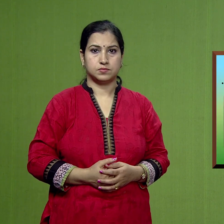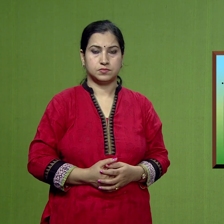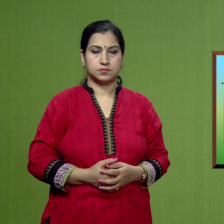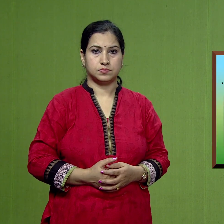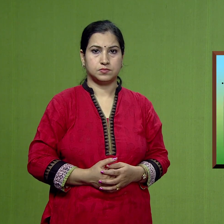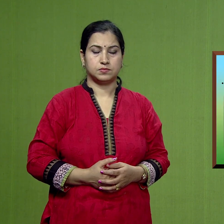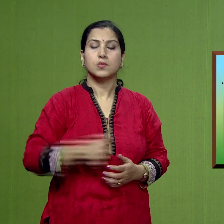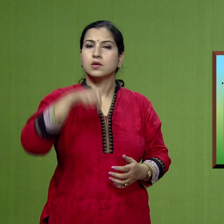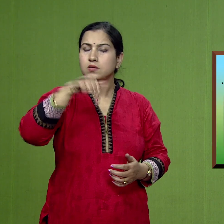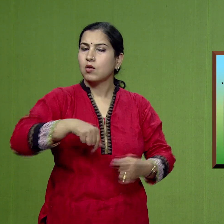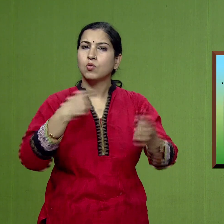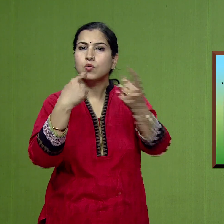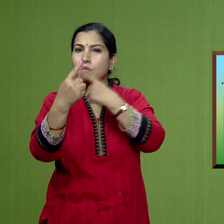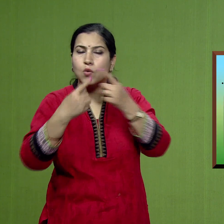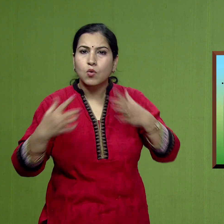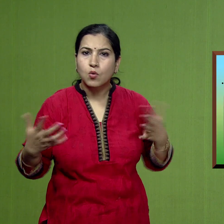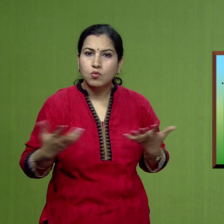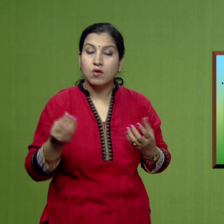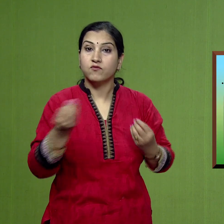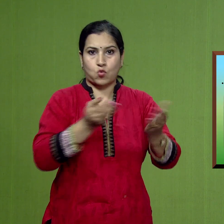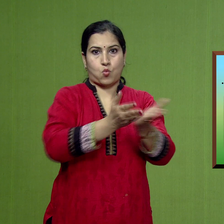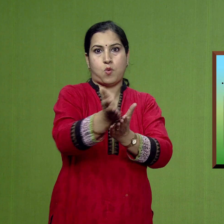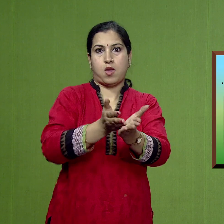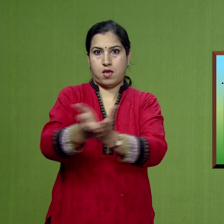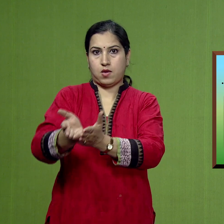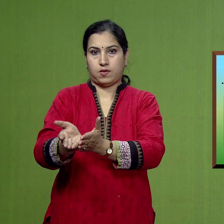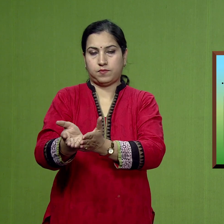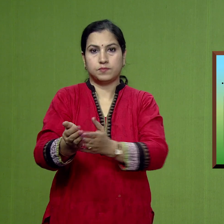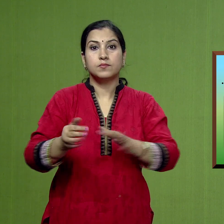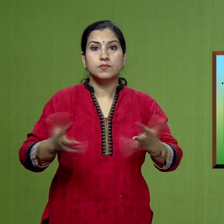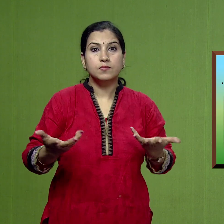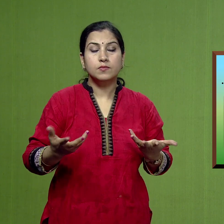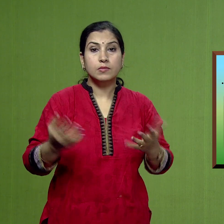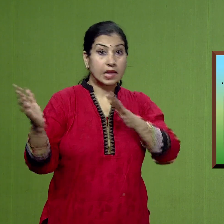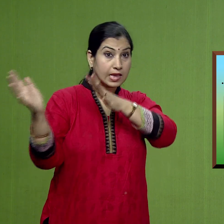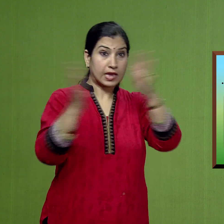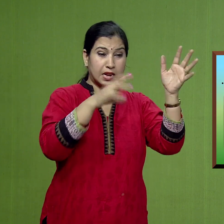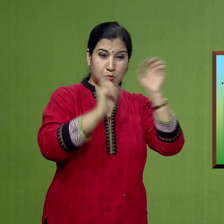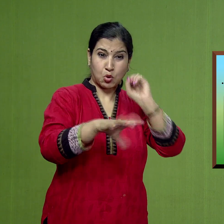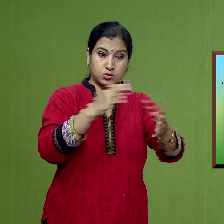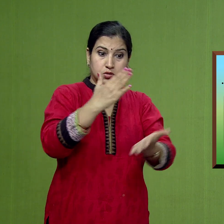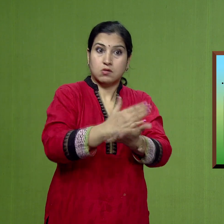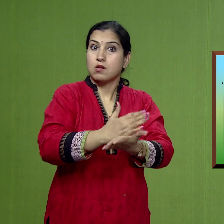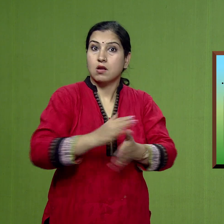Now we will talk about some ways to control air pollution.